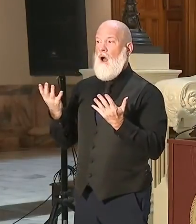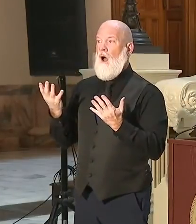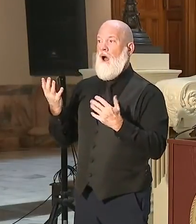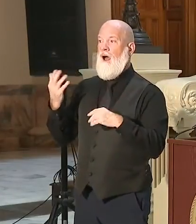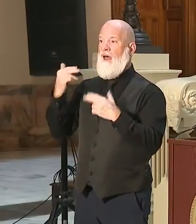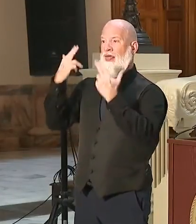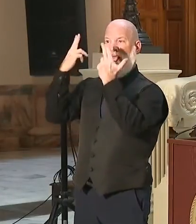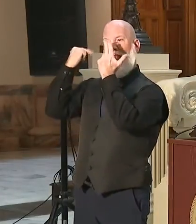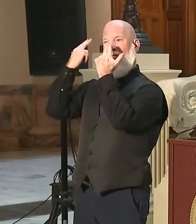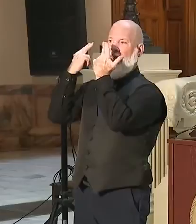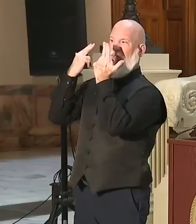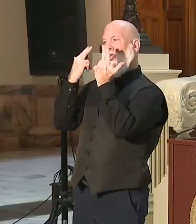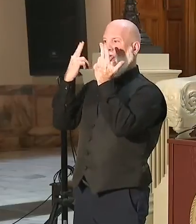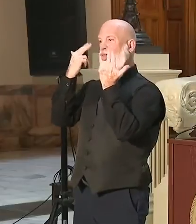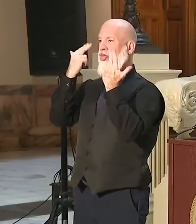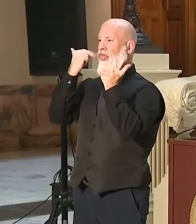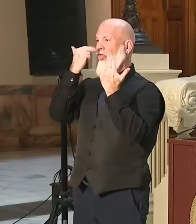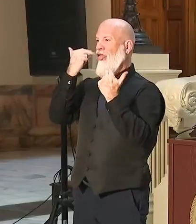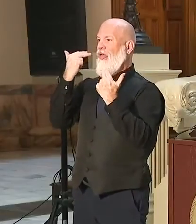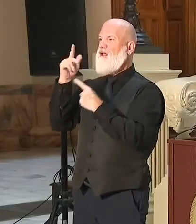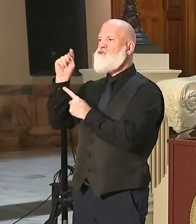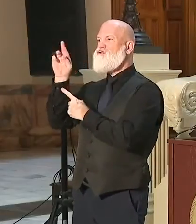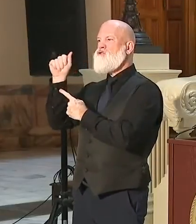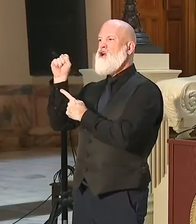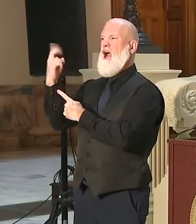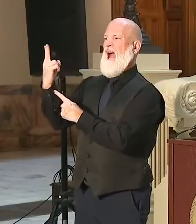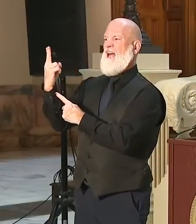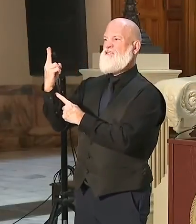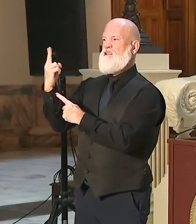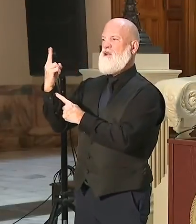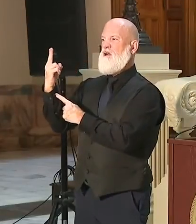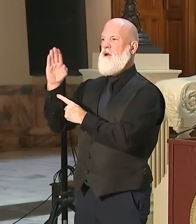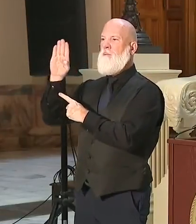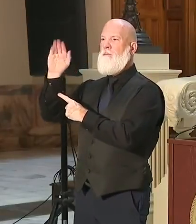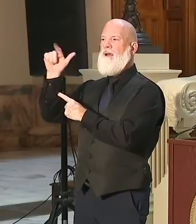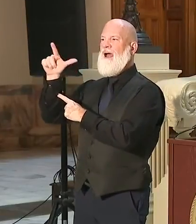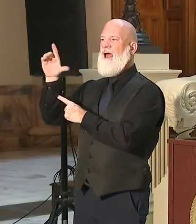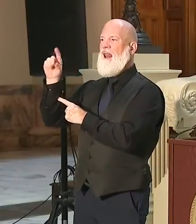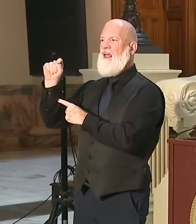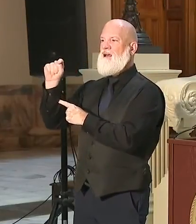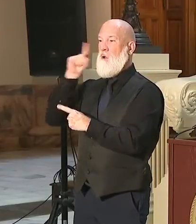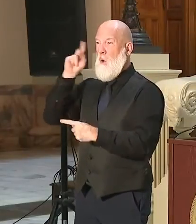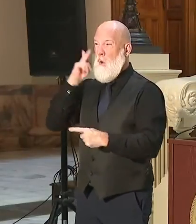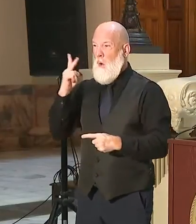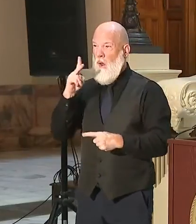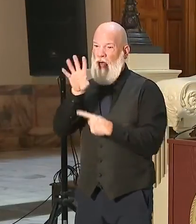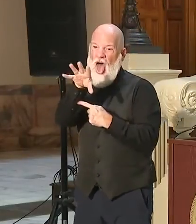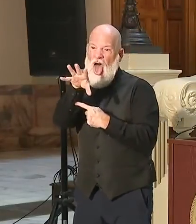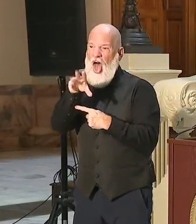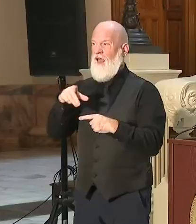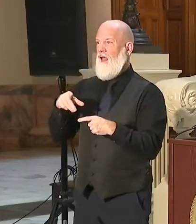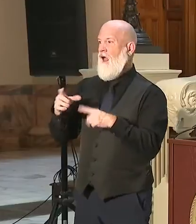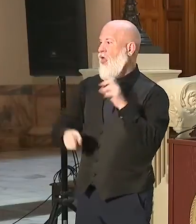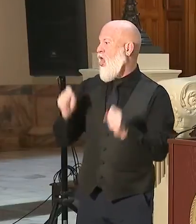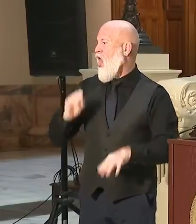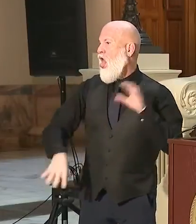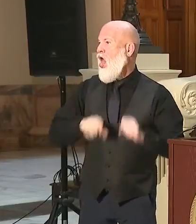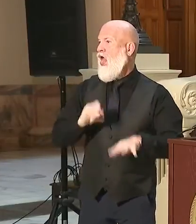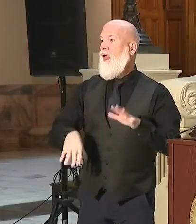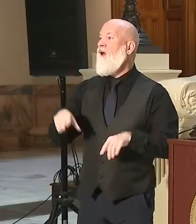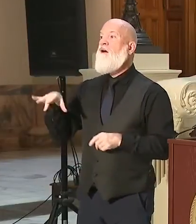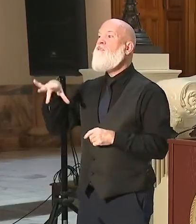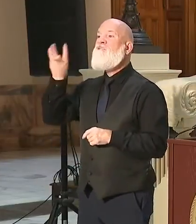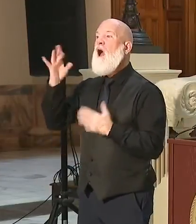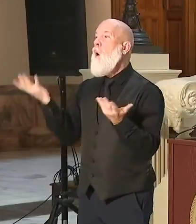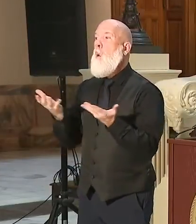looking for quote-unquote ballots. There were no ballots there. We sent investigators down. What they found was empty security envelopes, so there was nothing there that